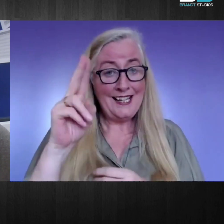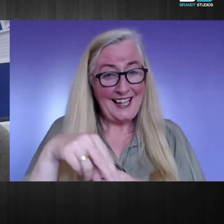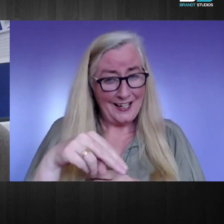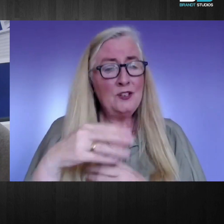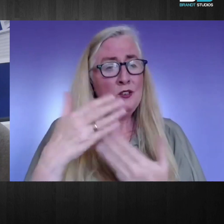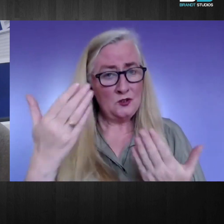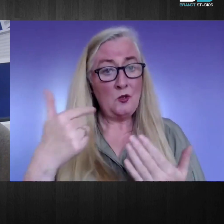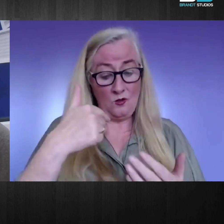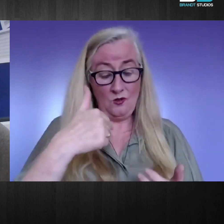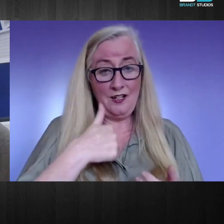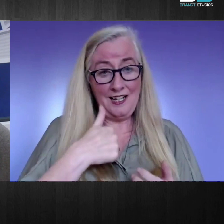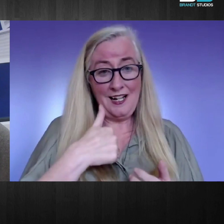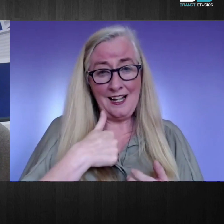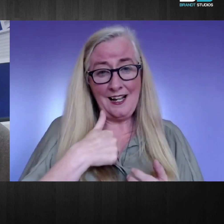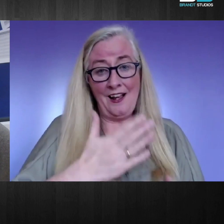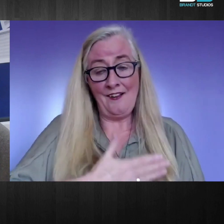it has like massive